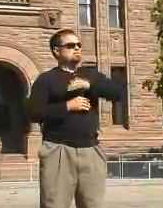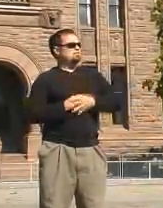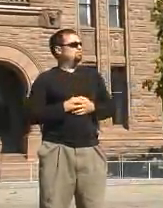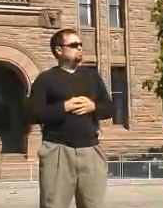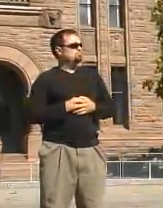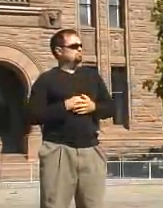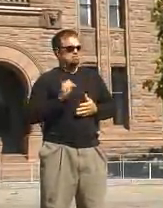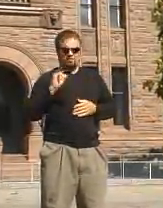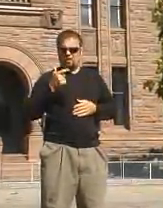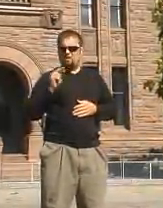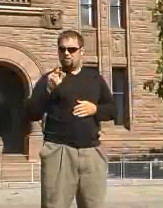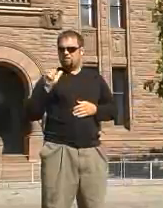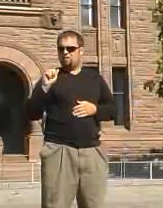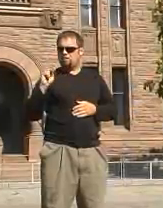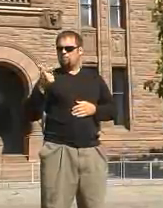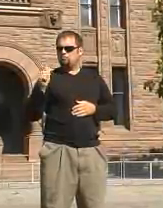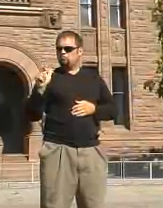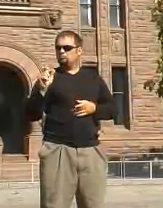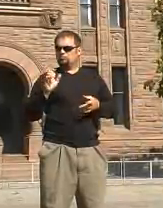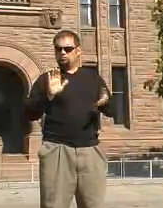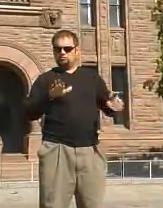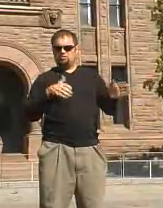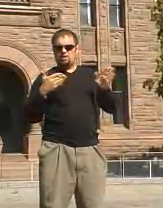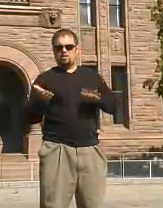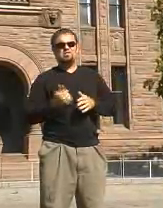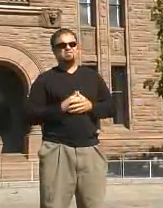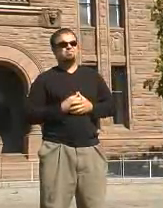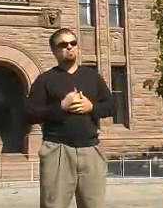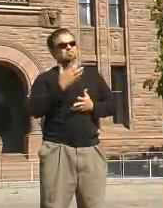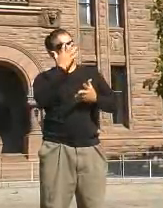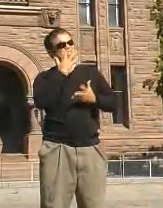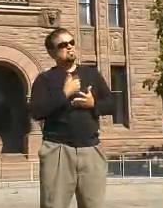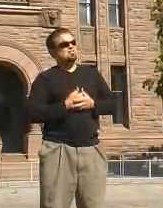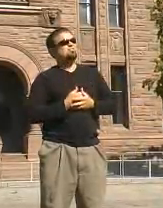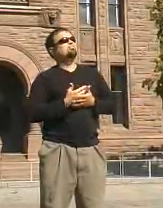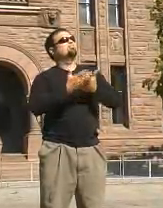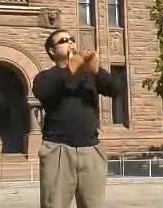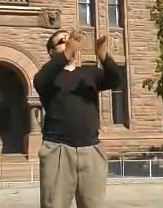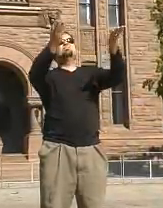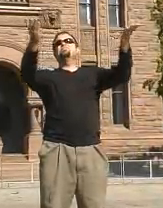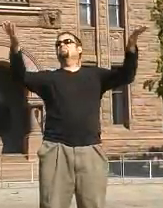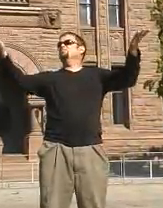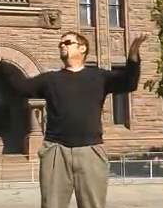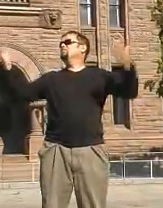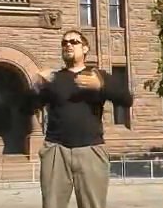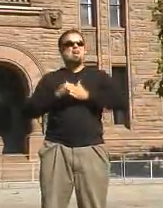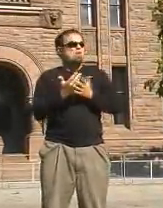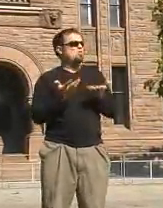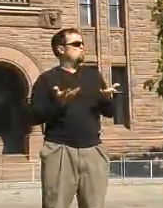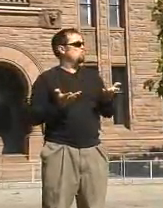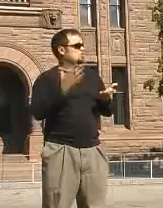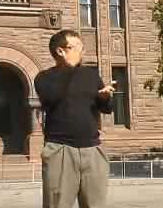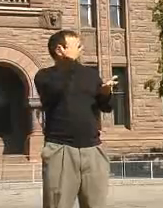schools, members that are advocates for the deaf community. I need to tell you, the language is dying,